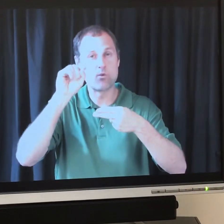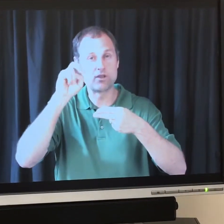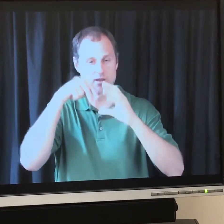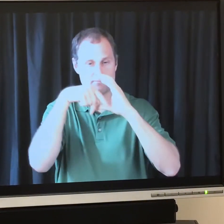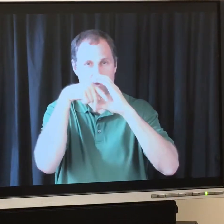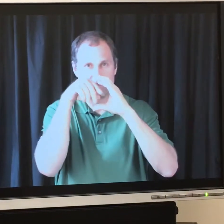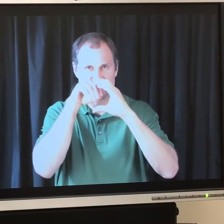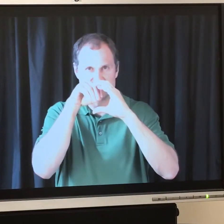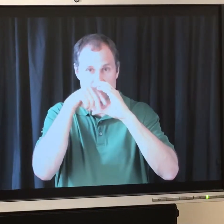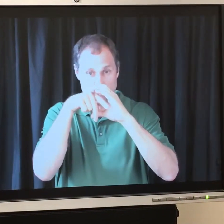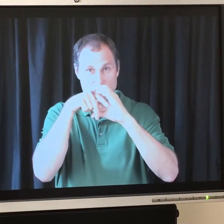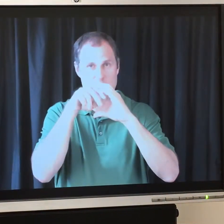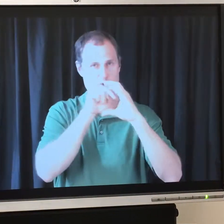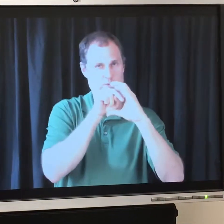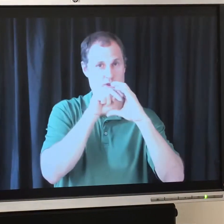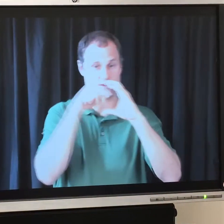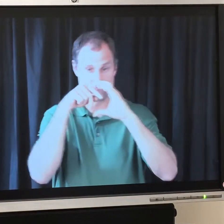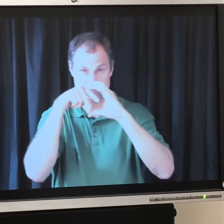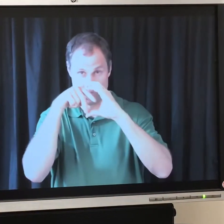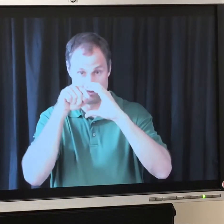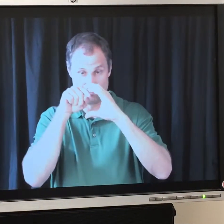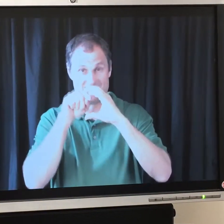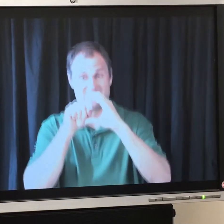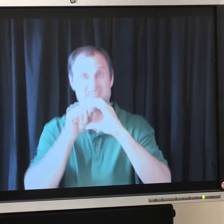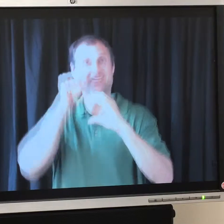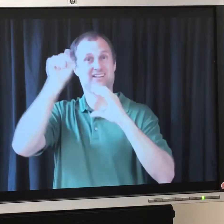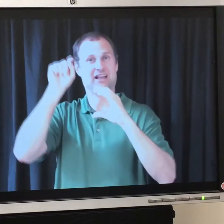Now, in terms of chemistry, hydrogen has